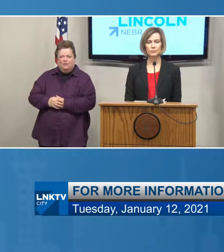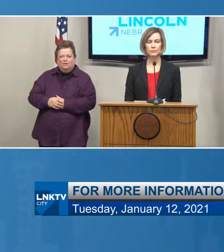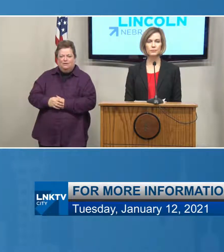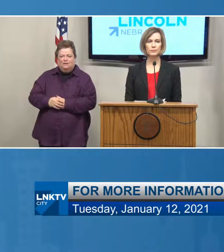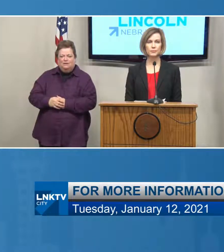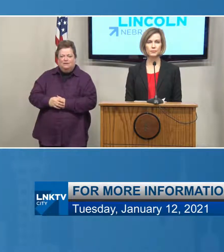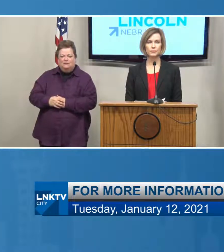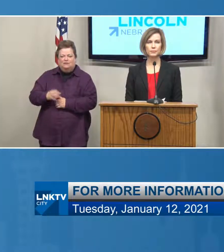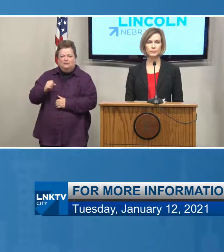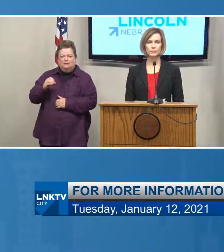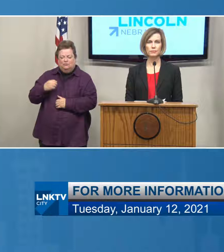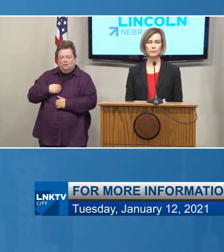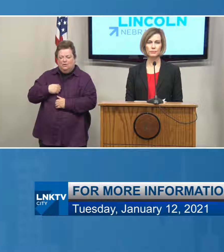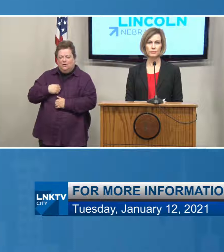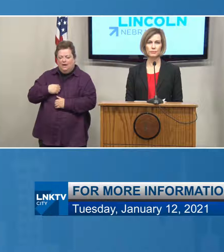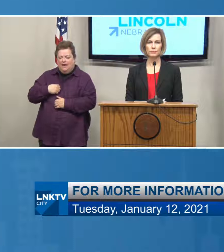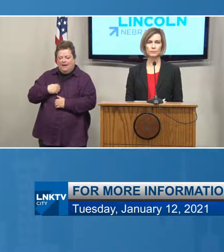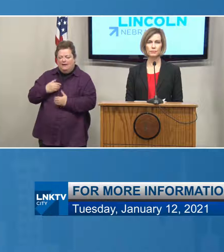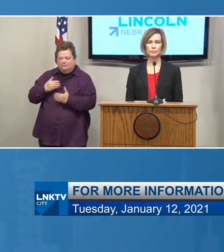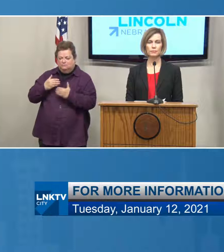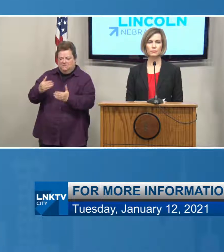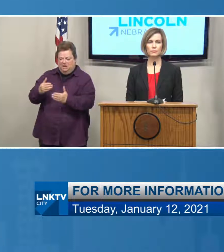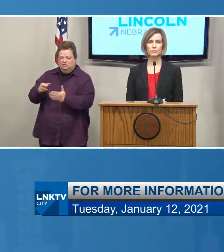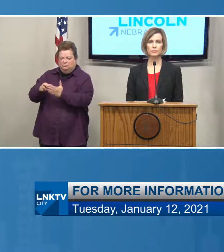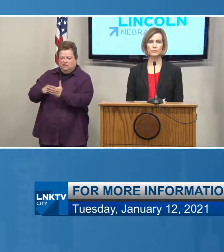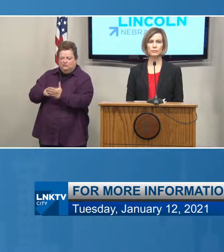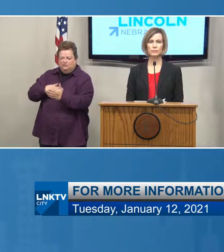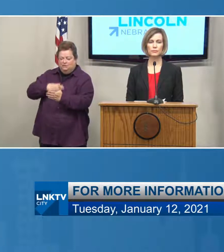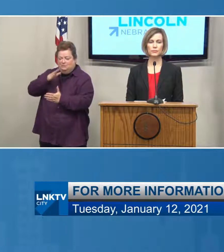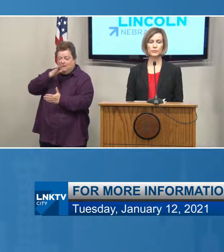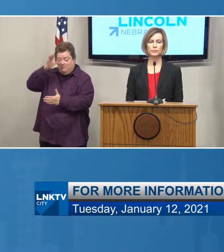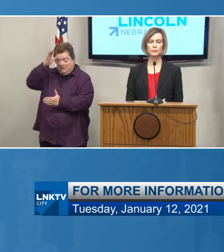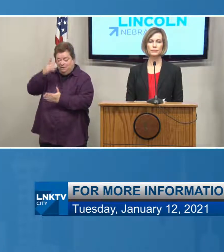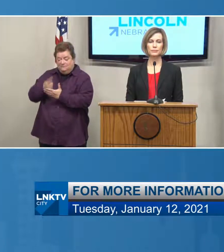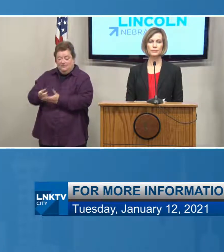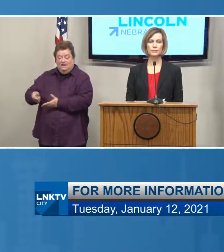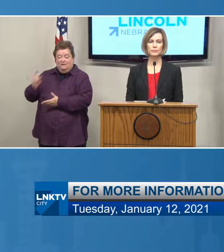so I registered them last week. And